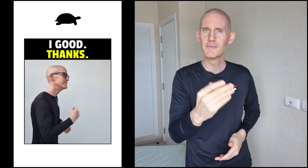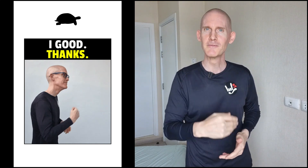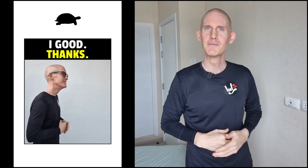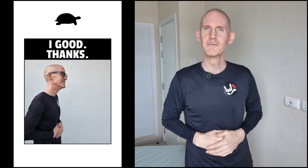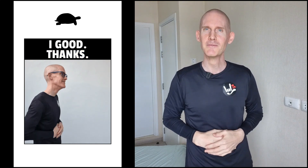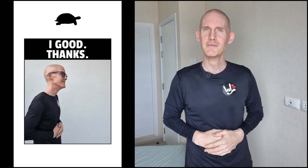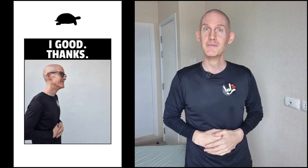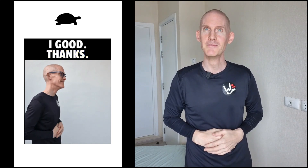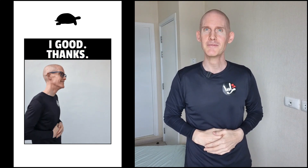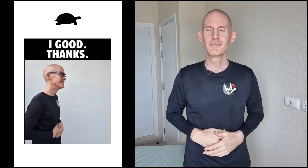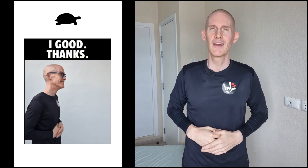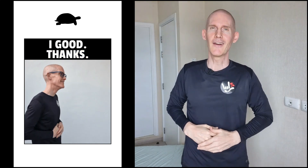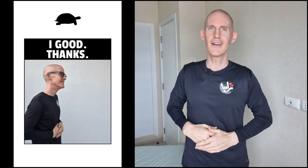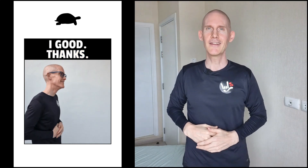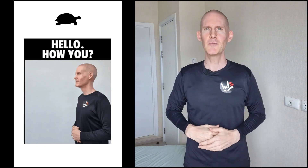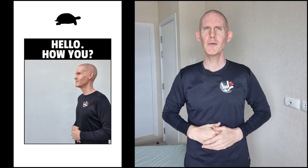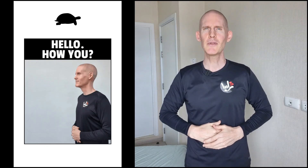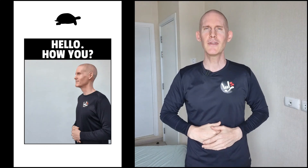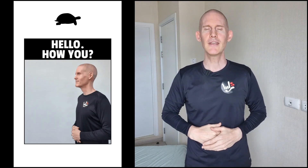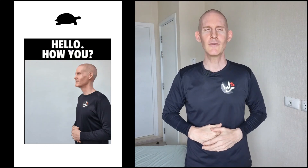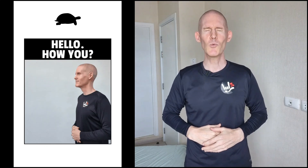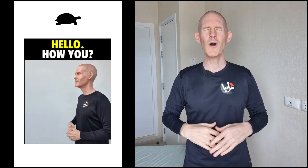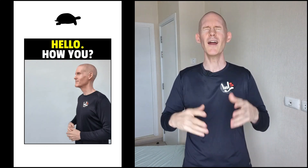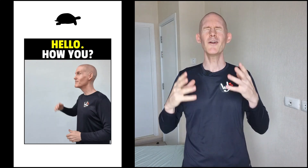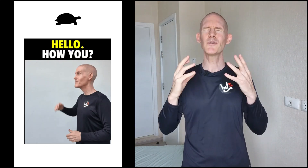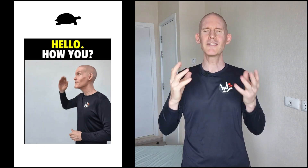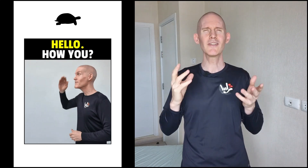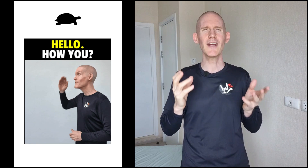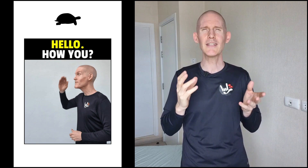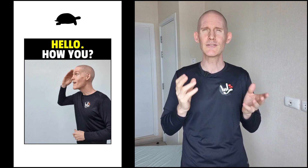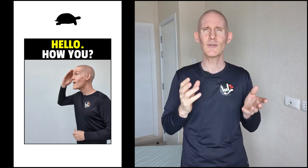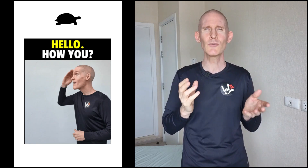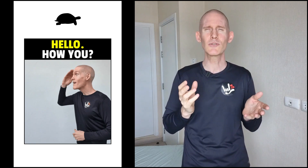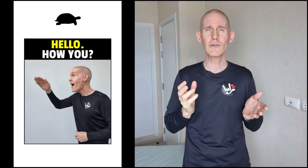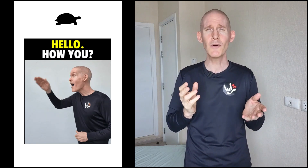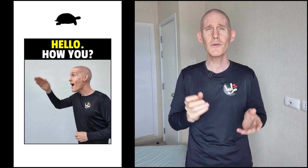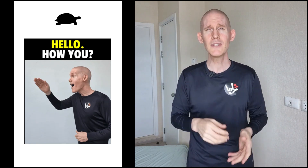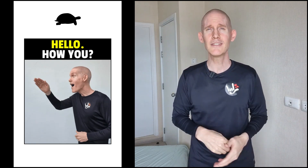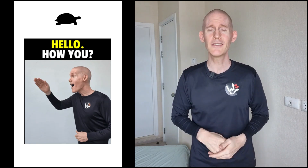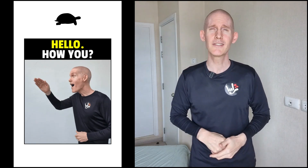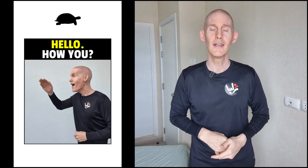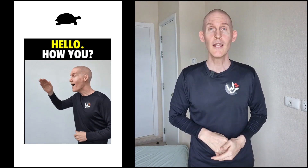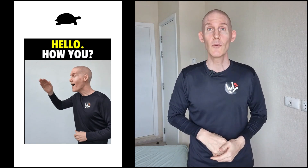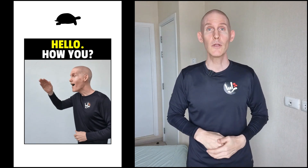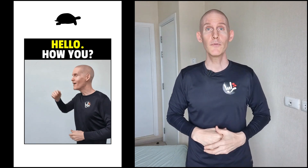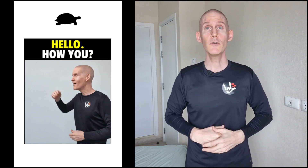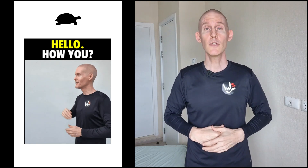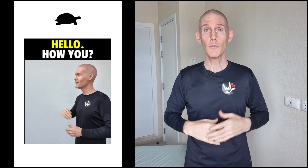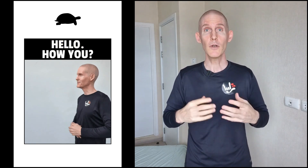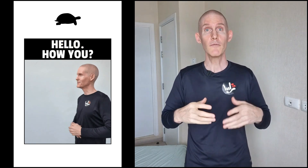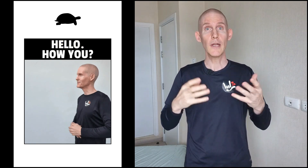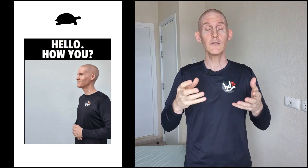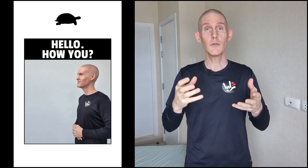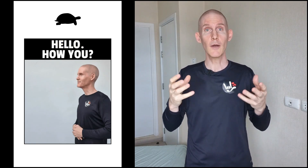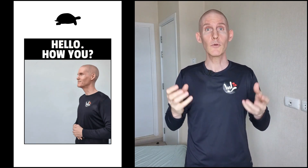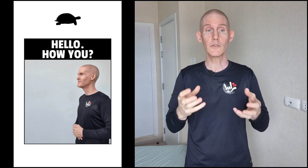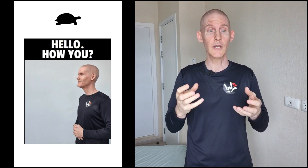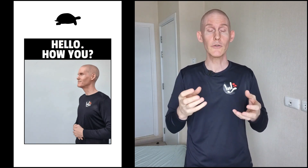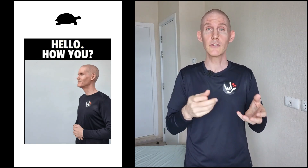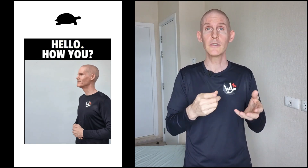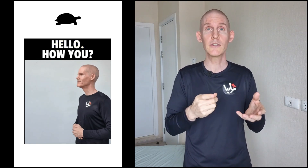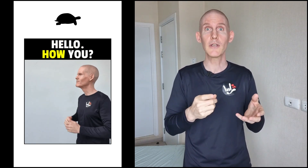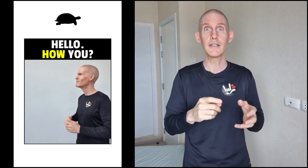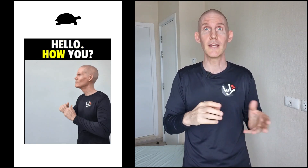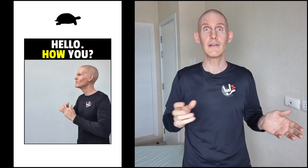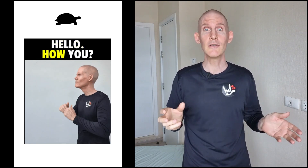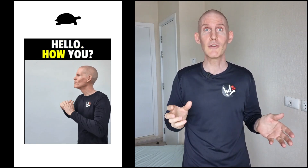Thanks. All right, now you might be thinking, why are we signing so slowly? It's just, well, if you're more advanced and you have more